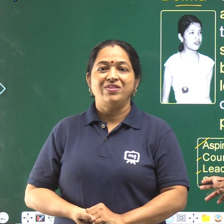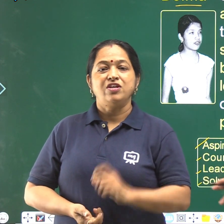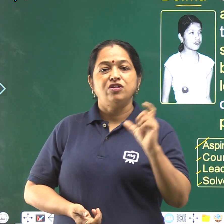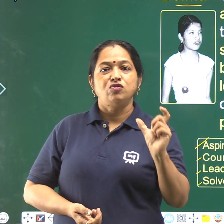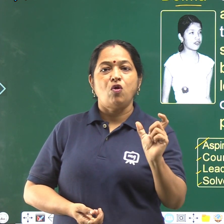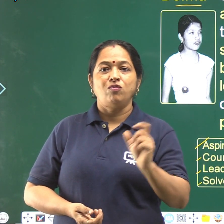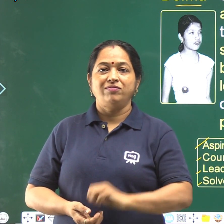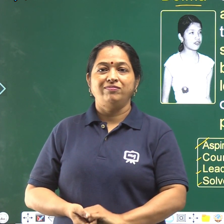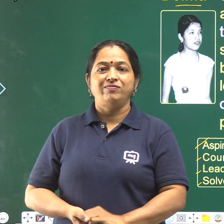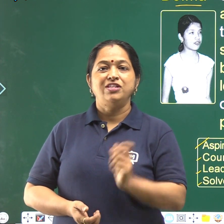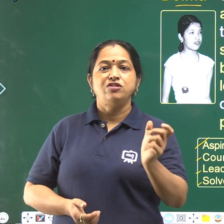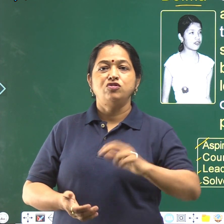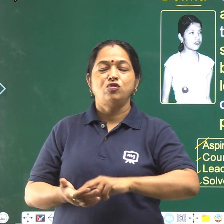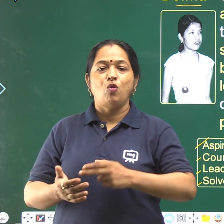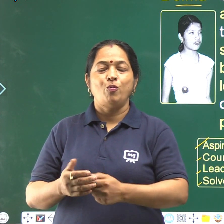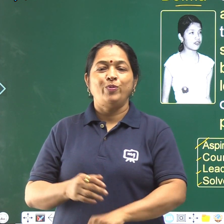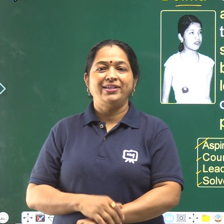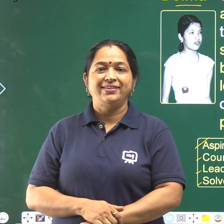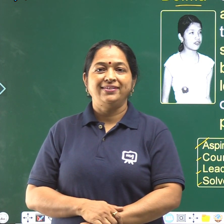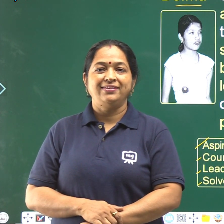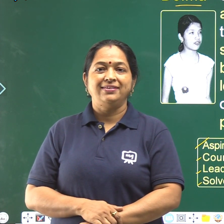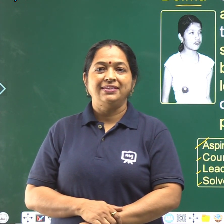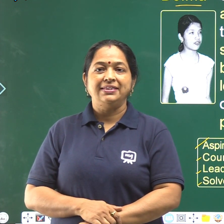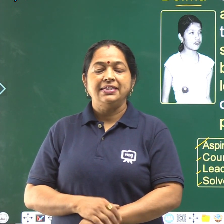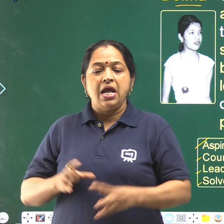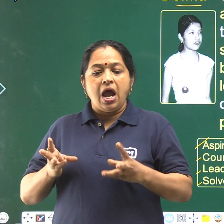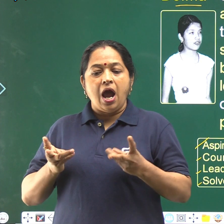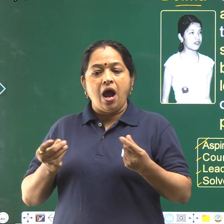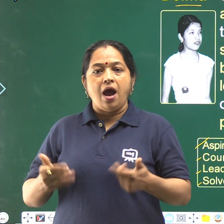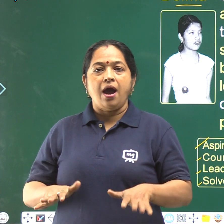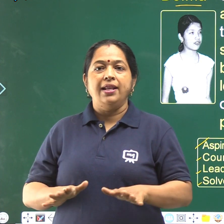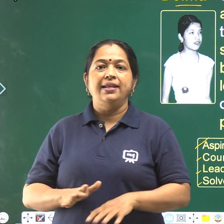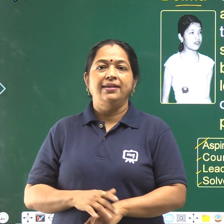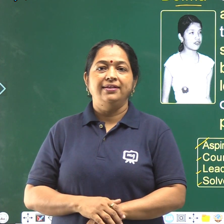Sol. Sol means? Hal.